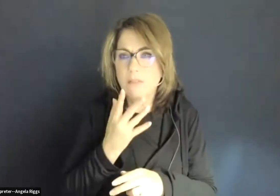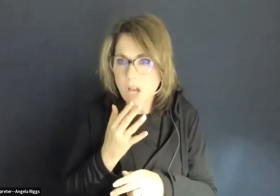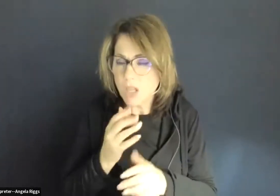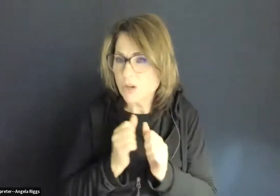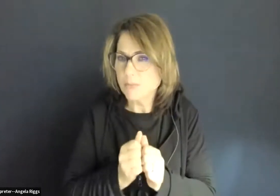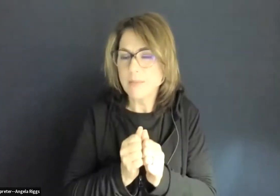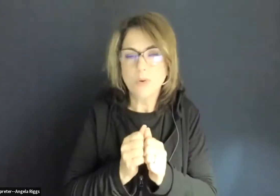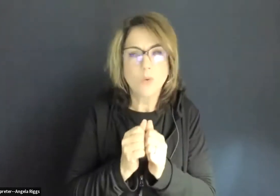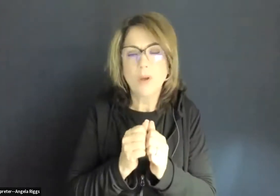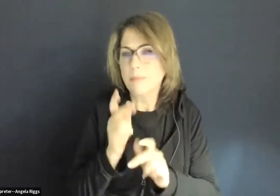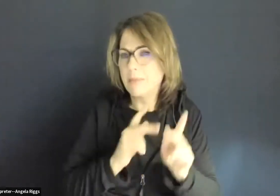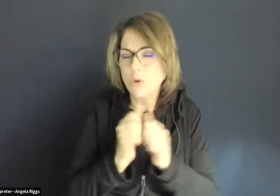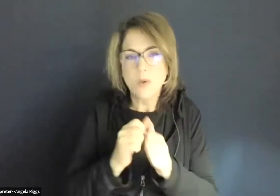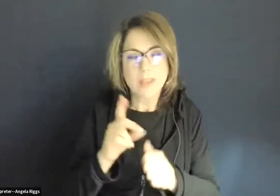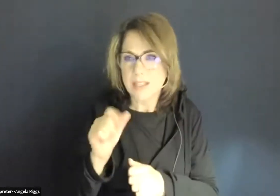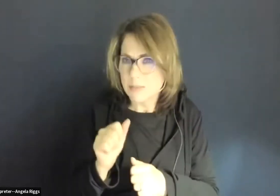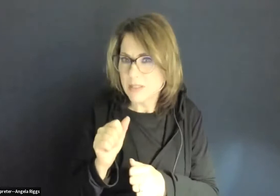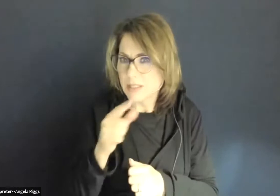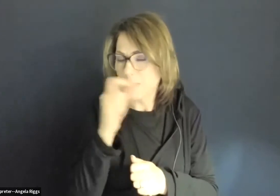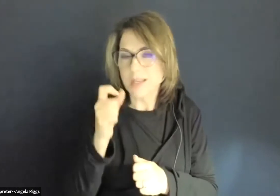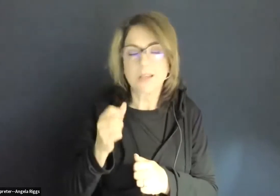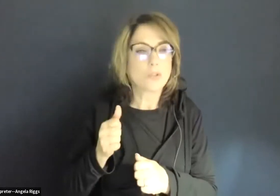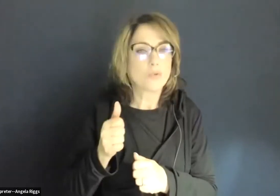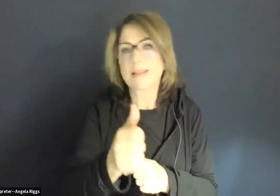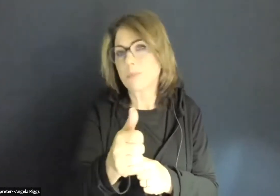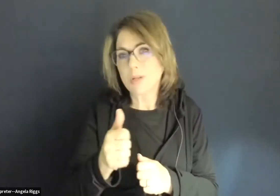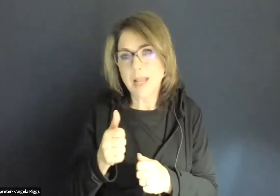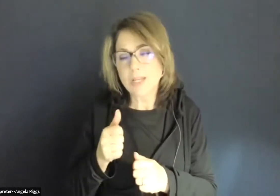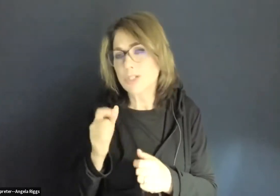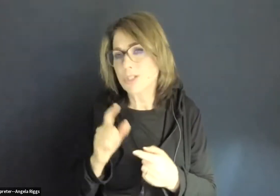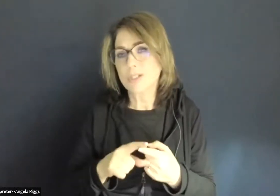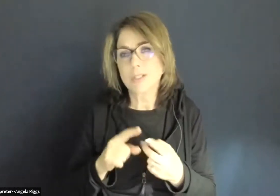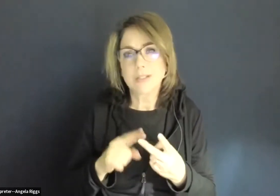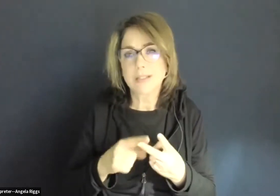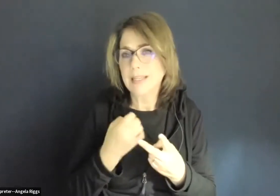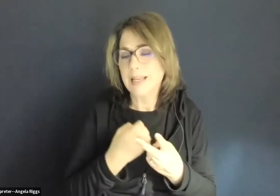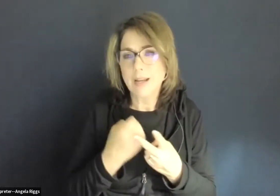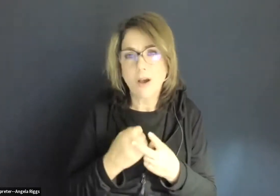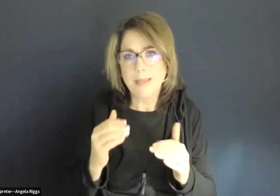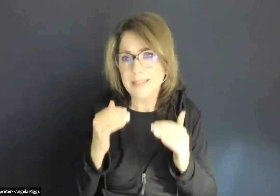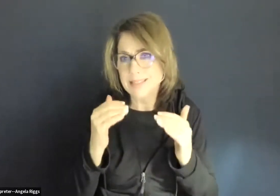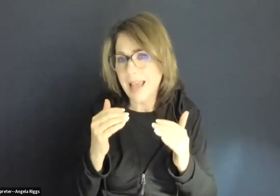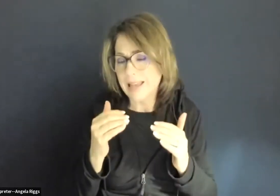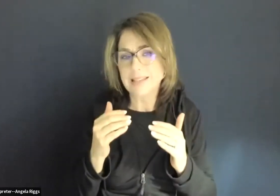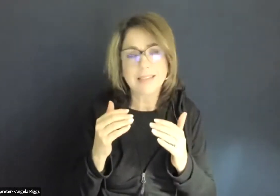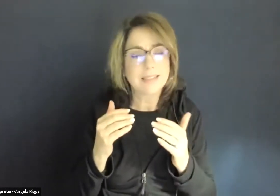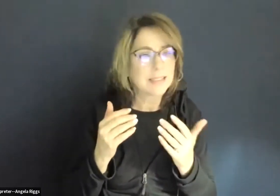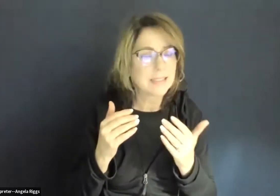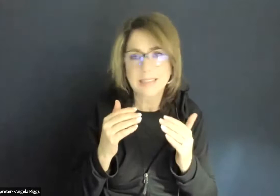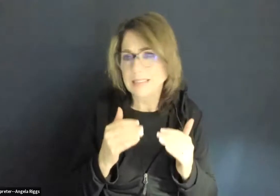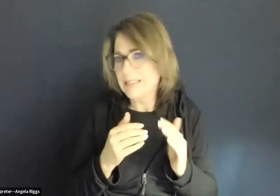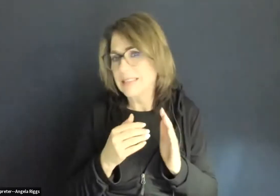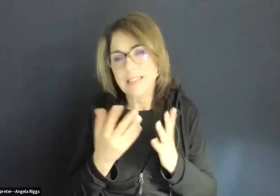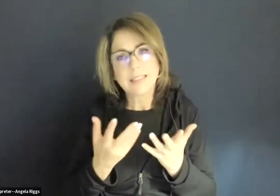disabilities because of things like transportation and economic status. And what I was gonna